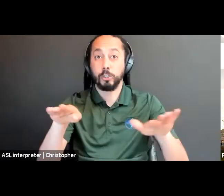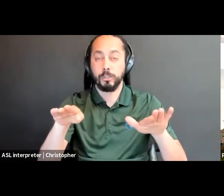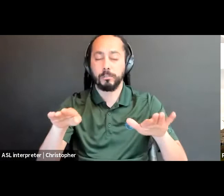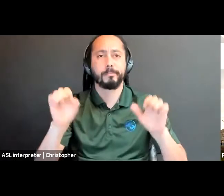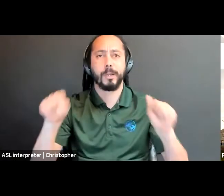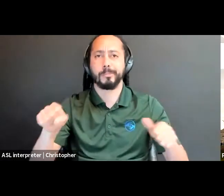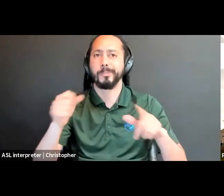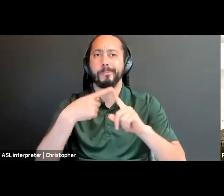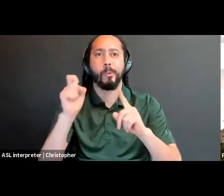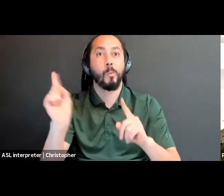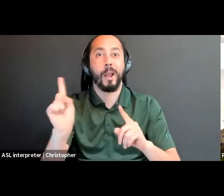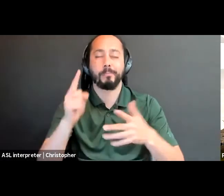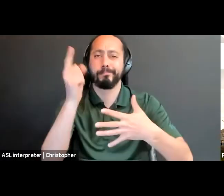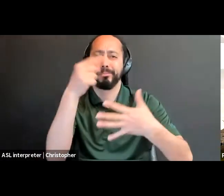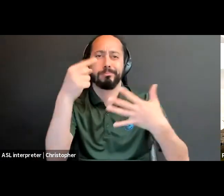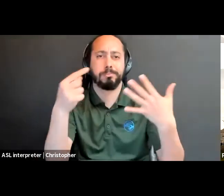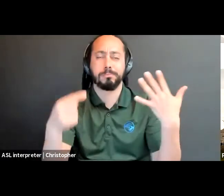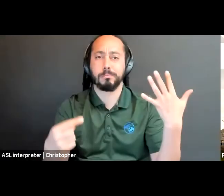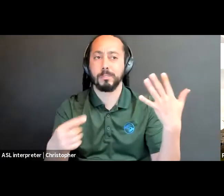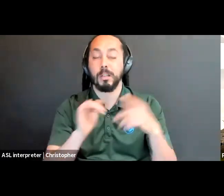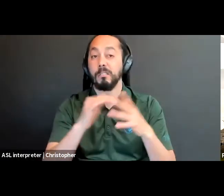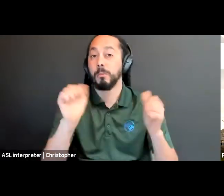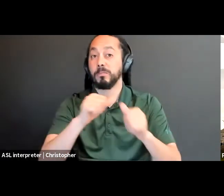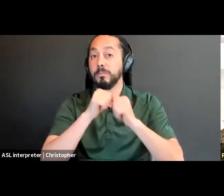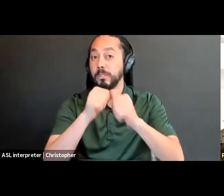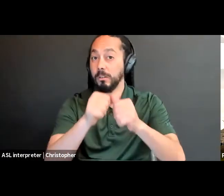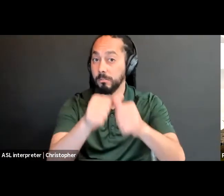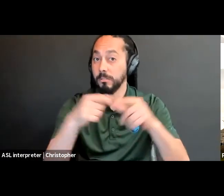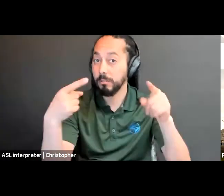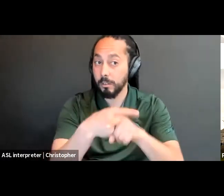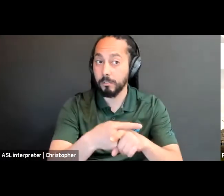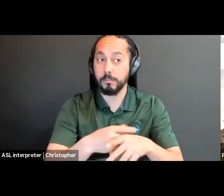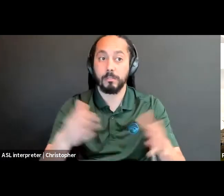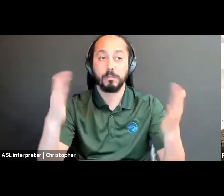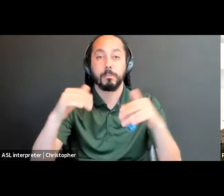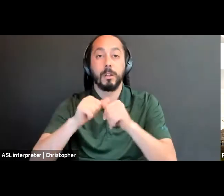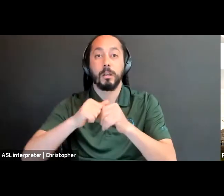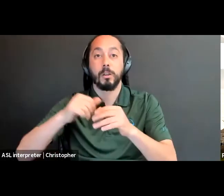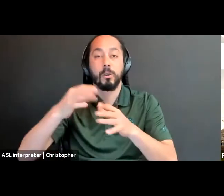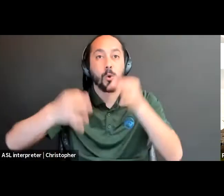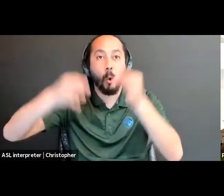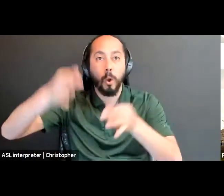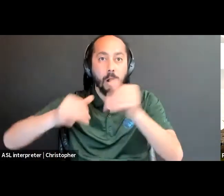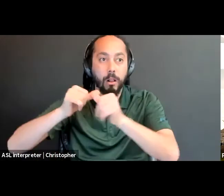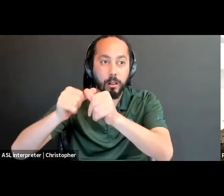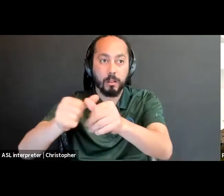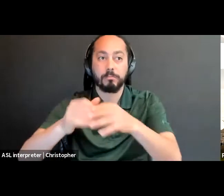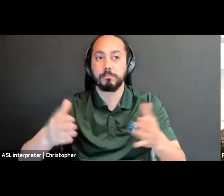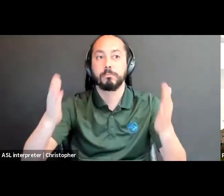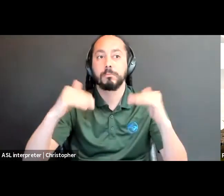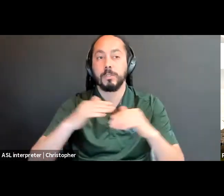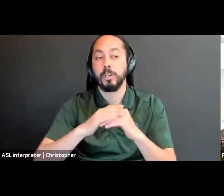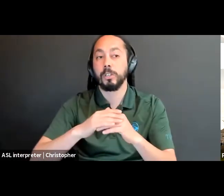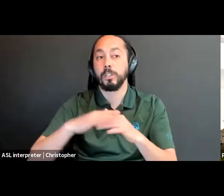There may be prolonged litigation. There may be child abuse and domestic violence